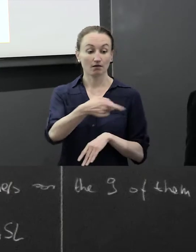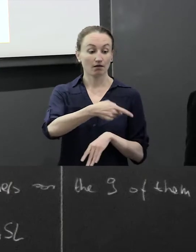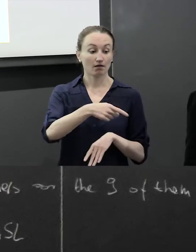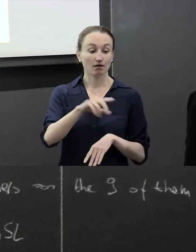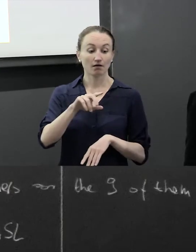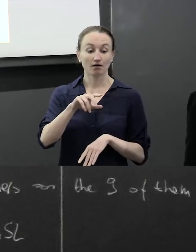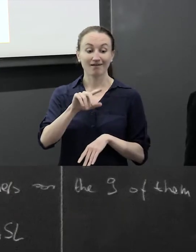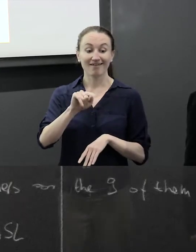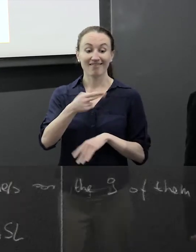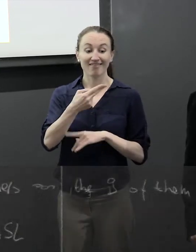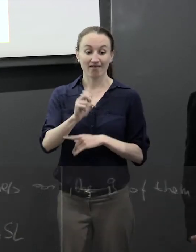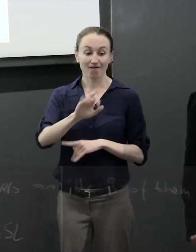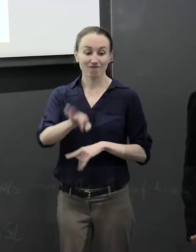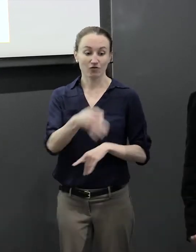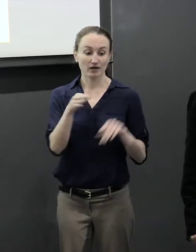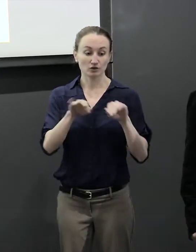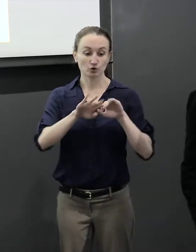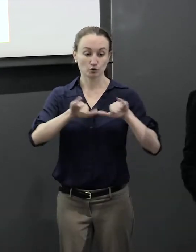does too.